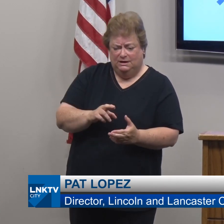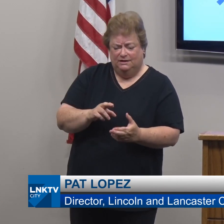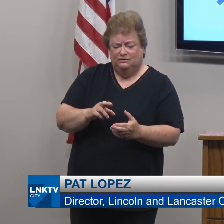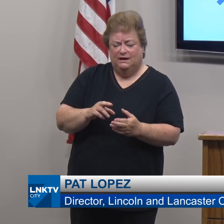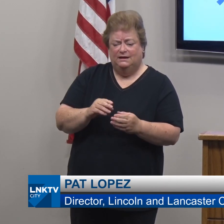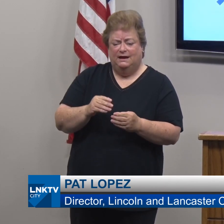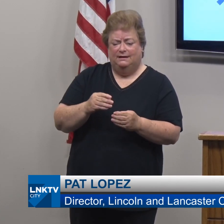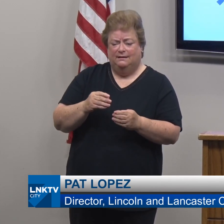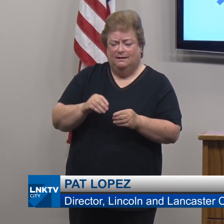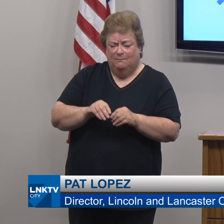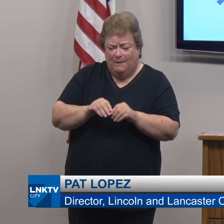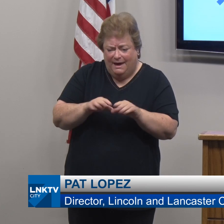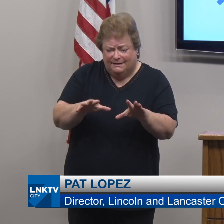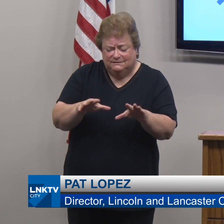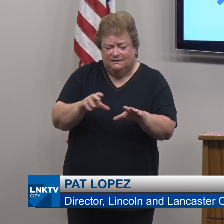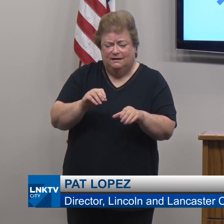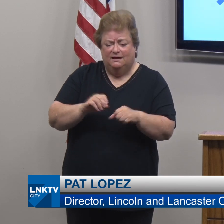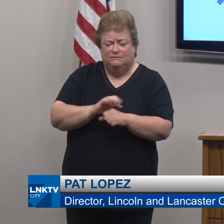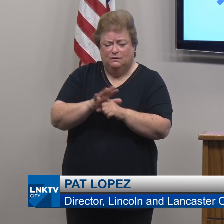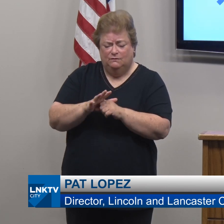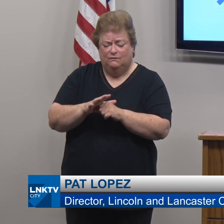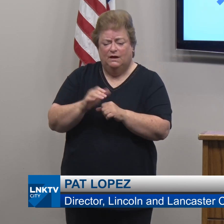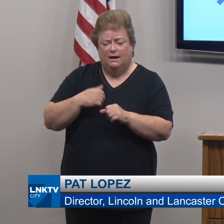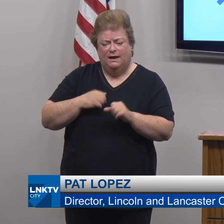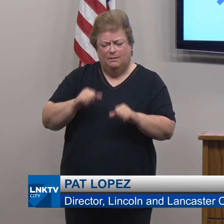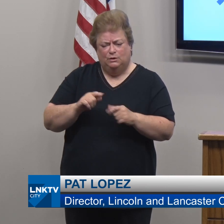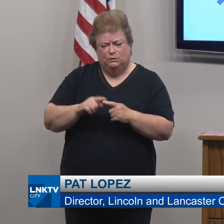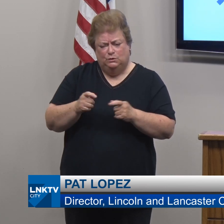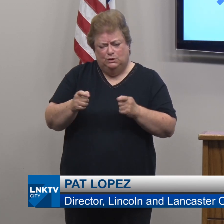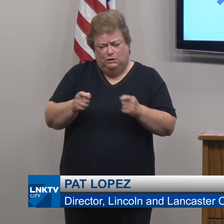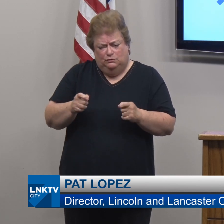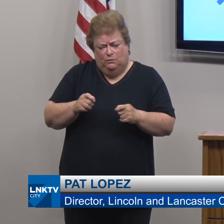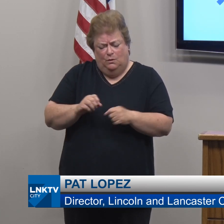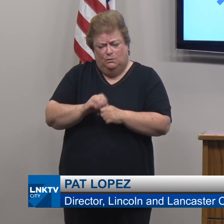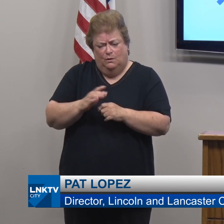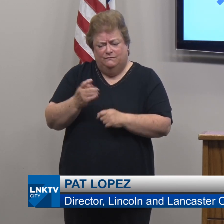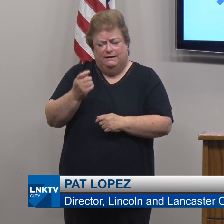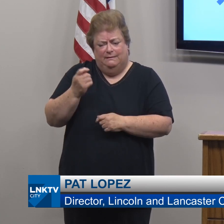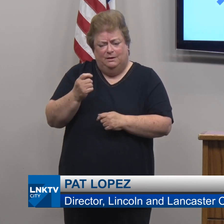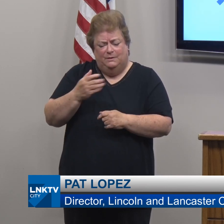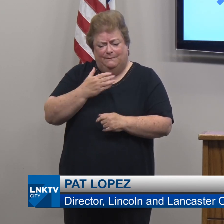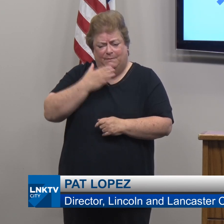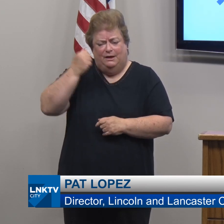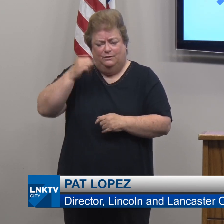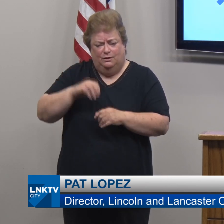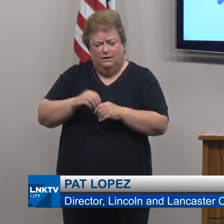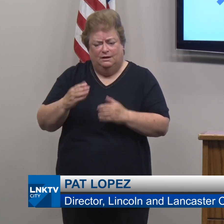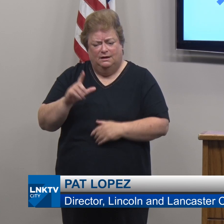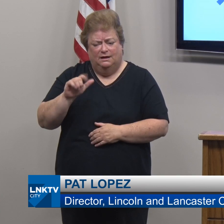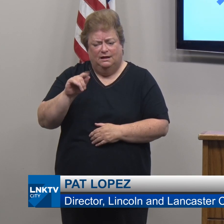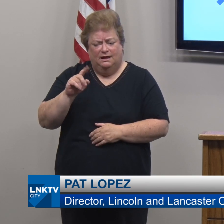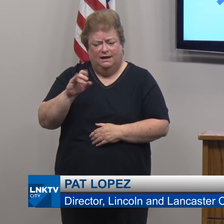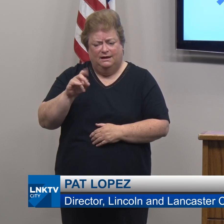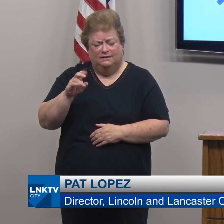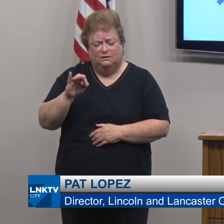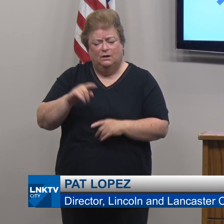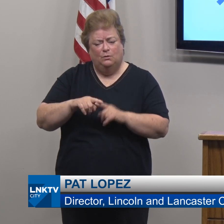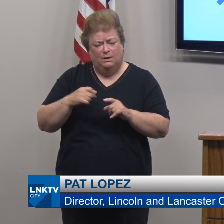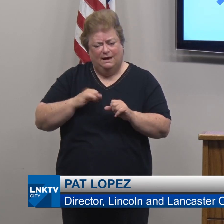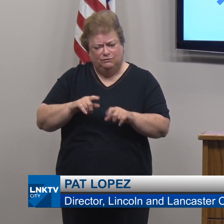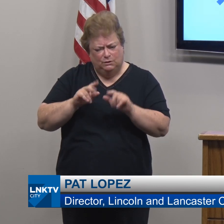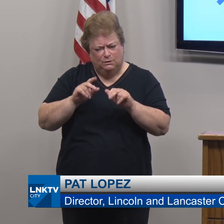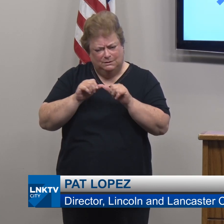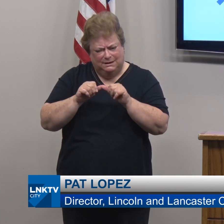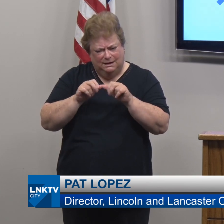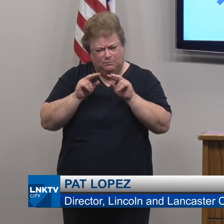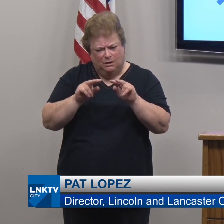virus and a controlled level of COVID-19 in Lancaster County. We all need to remain vigilant, but we can